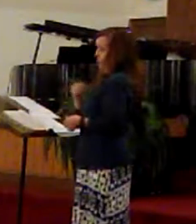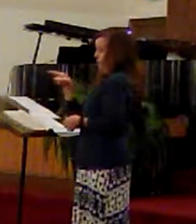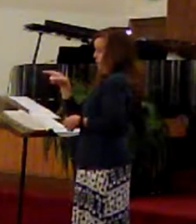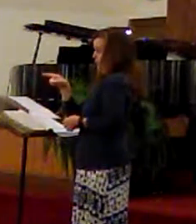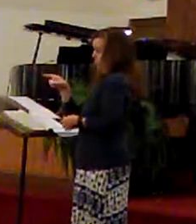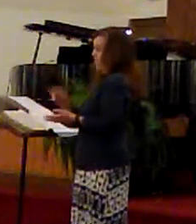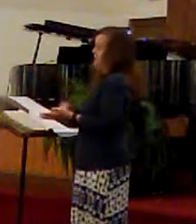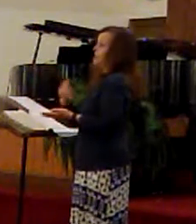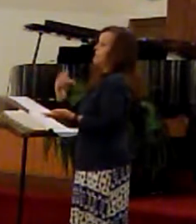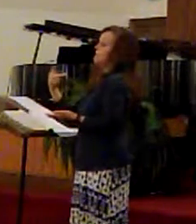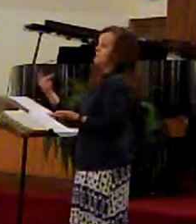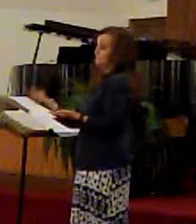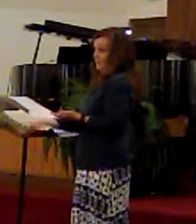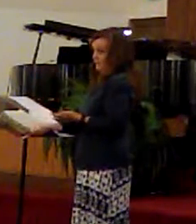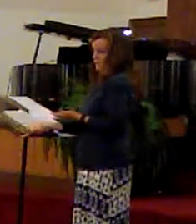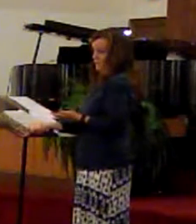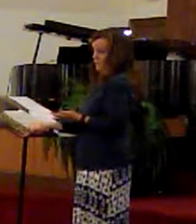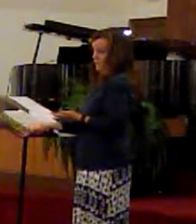Maybe you're consistent in reading.